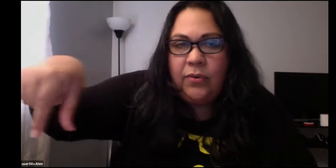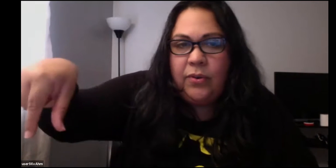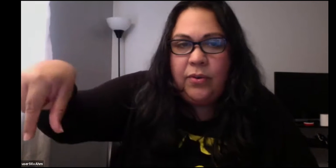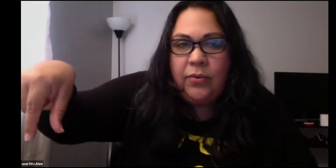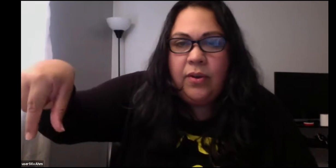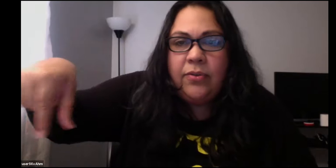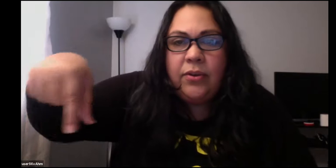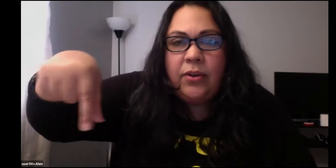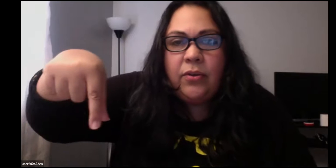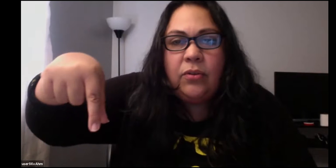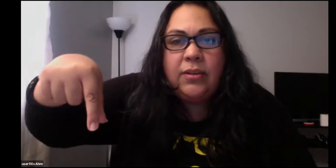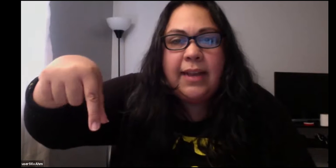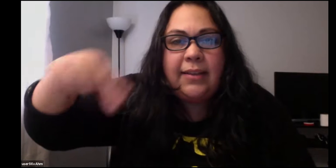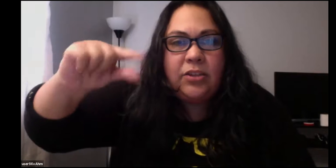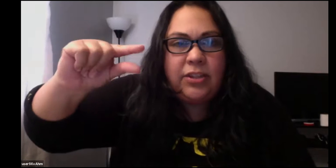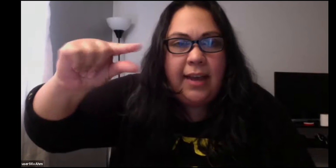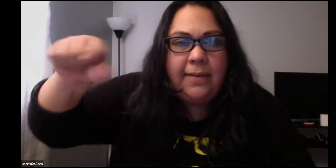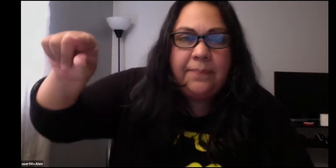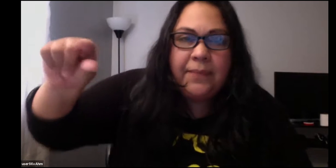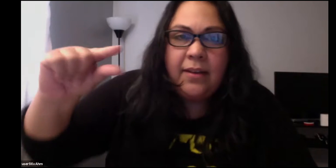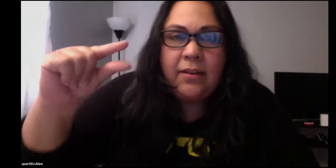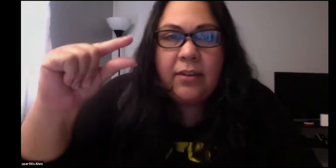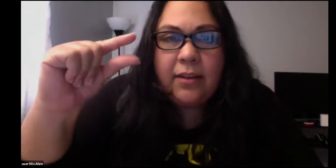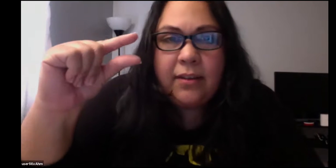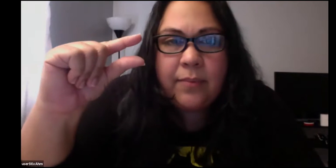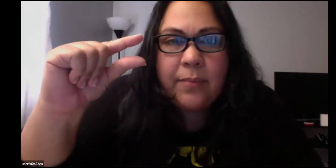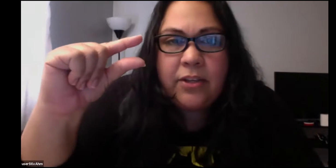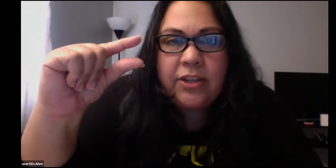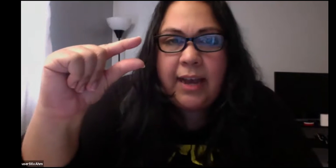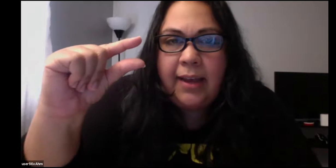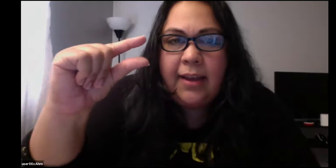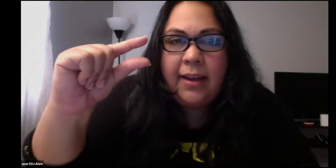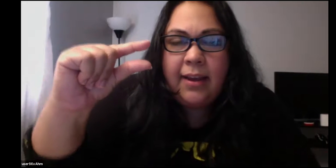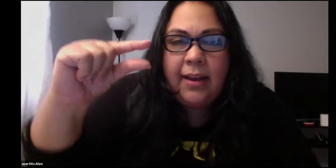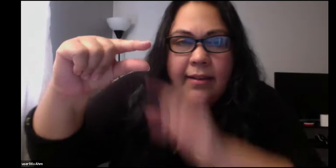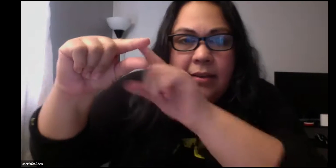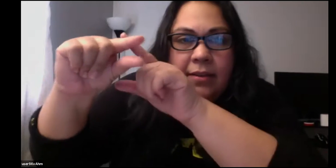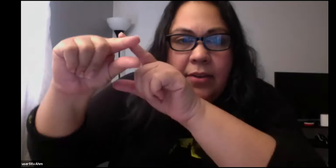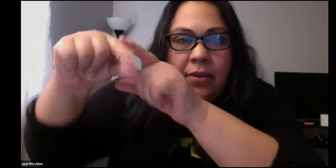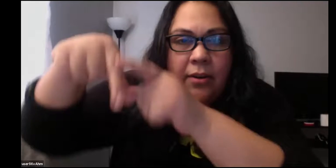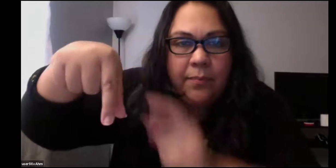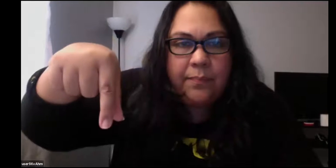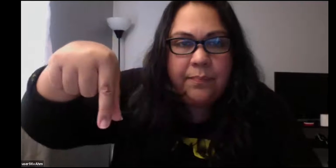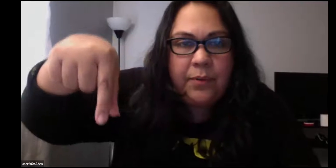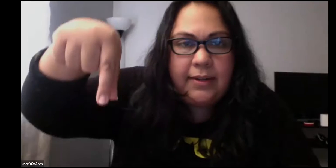Q. The Q looks like the J. Look, remember the J? Then you're gonna put it